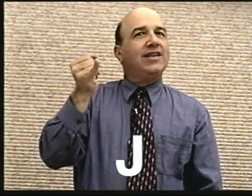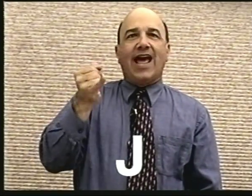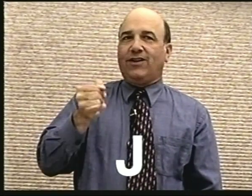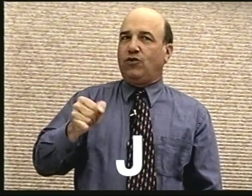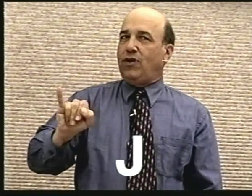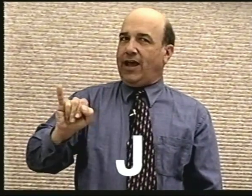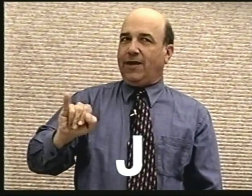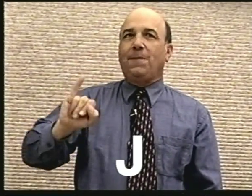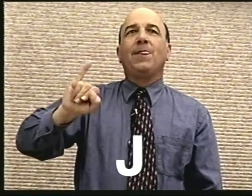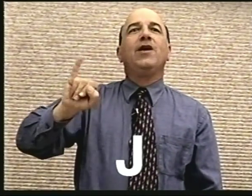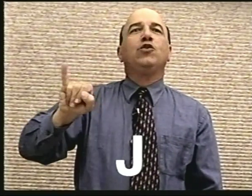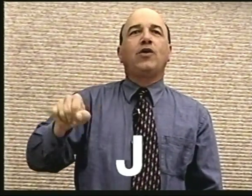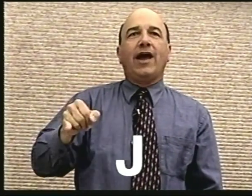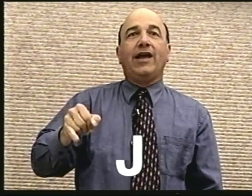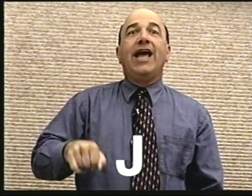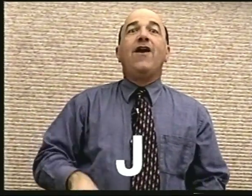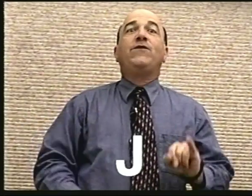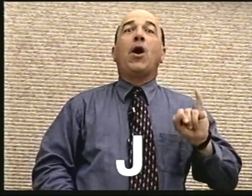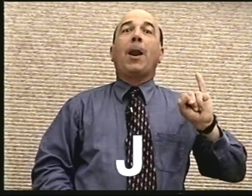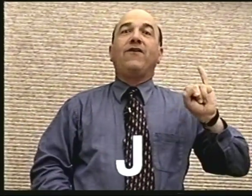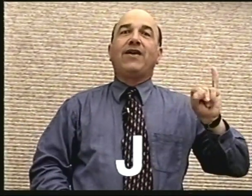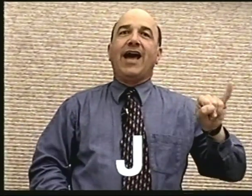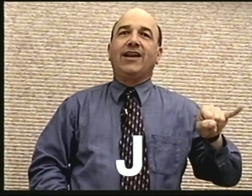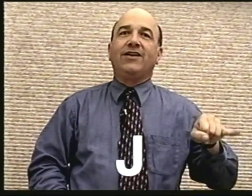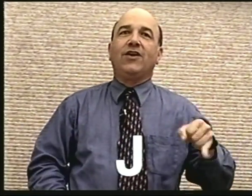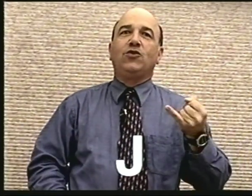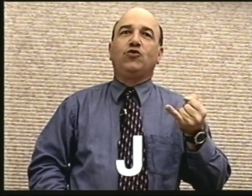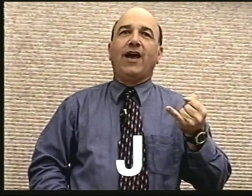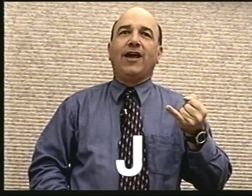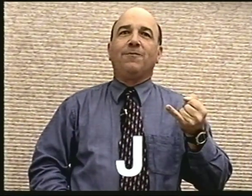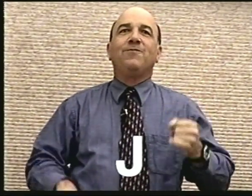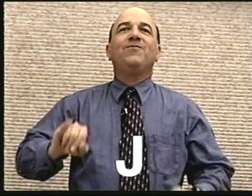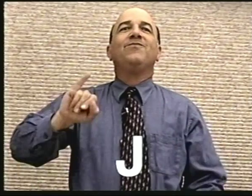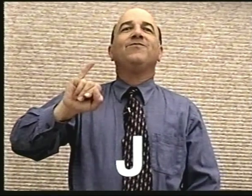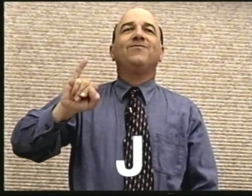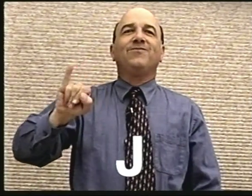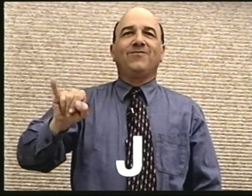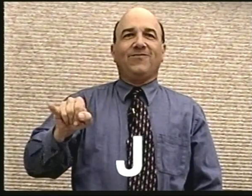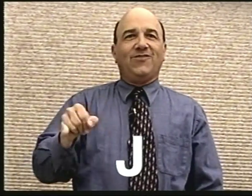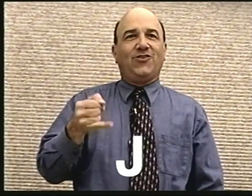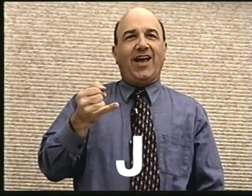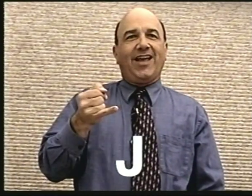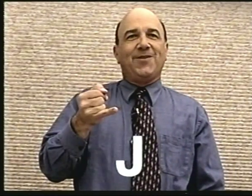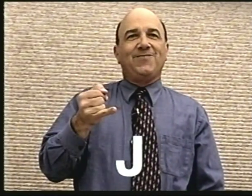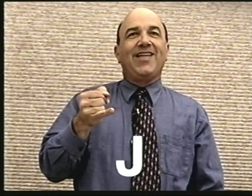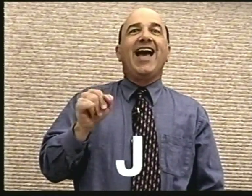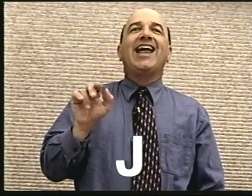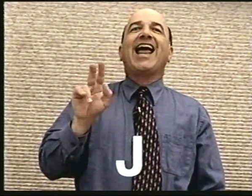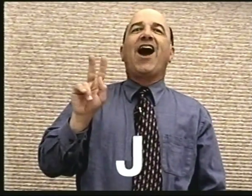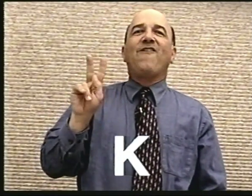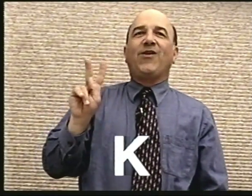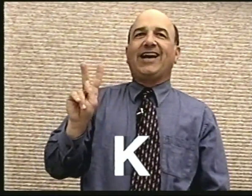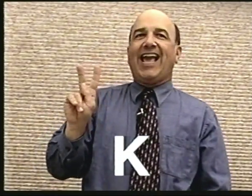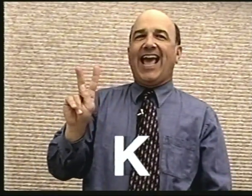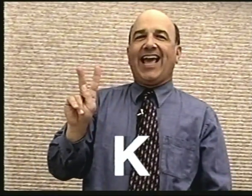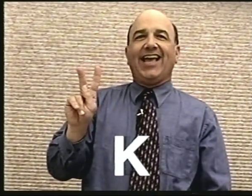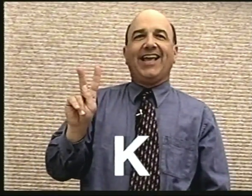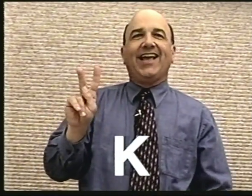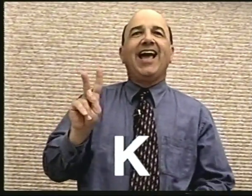not J. J. If you're left-handed, J. J. Now for K,